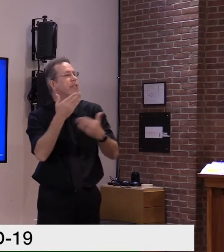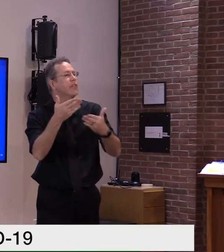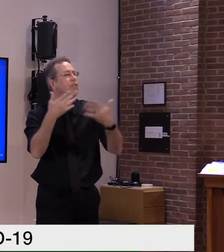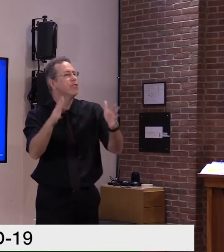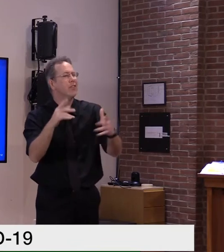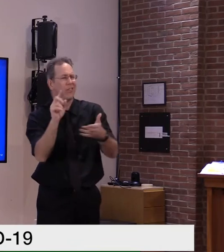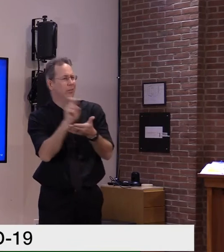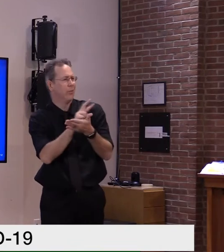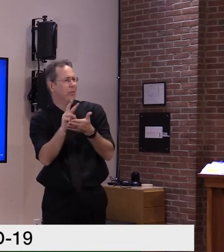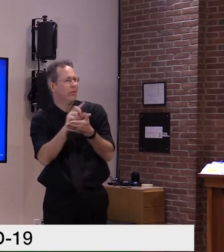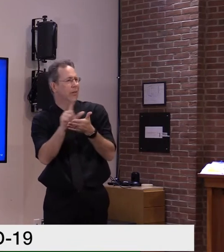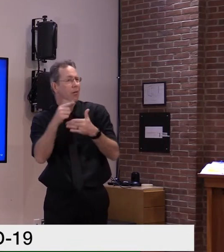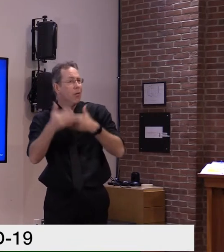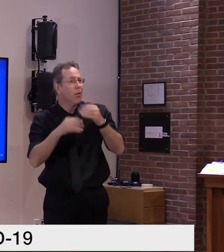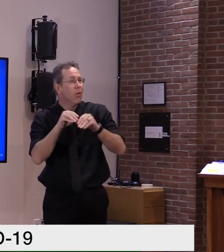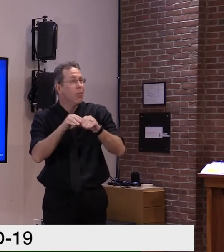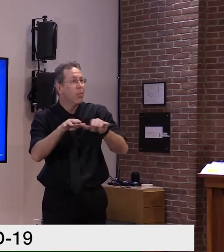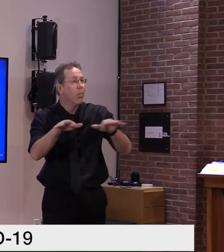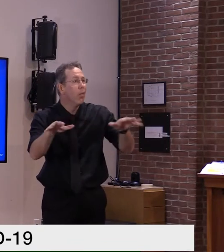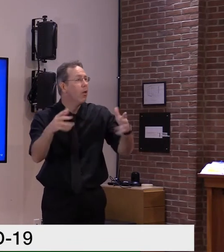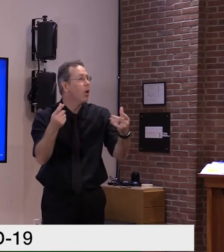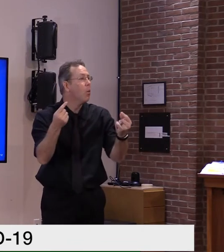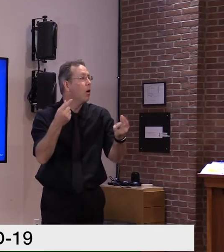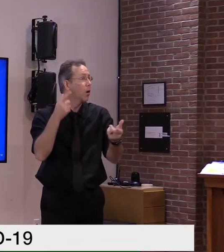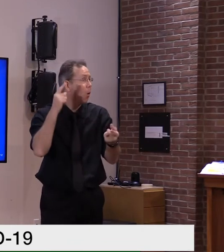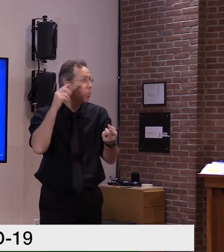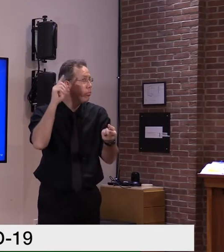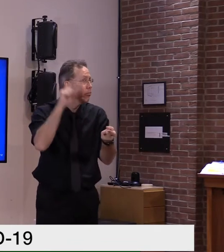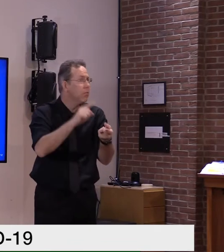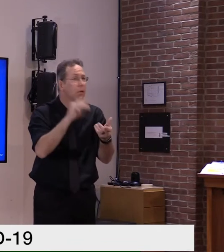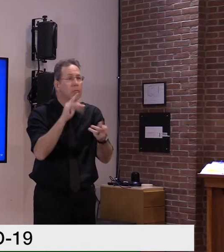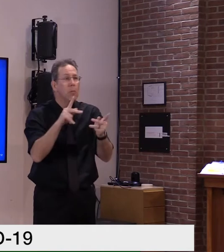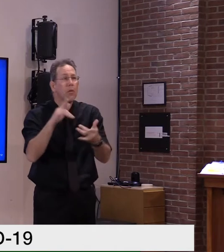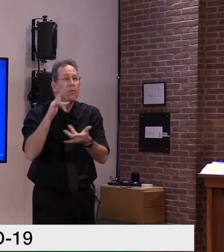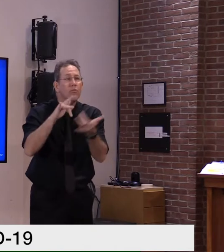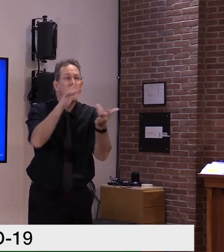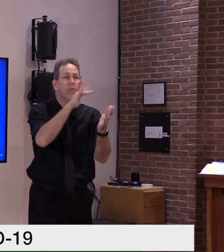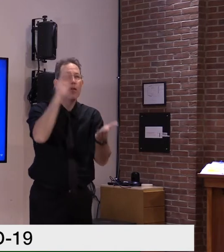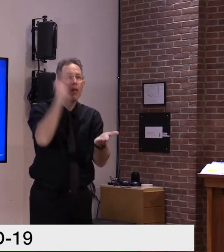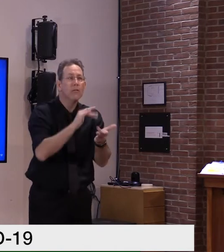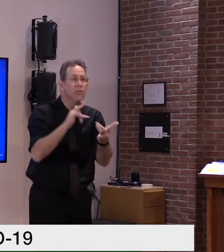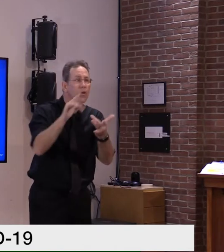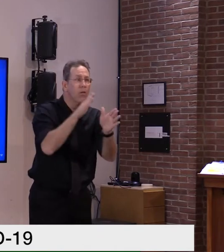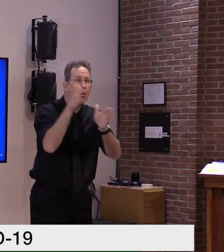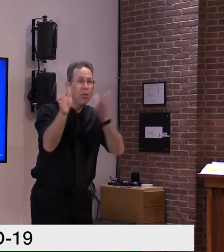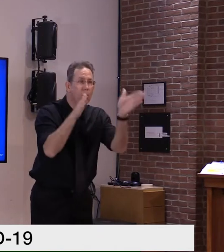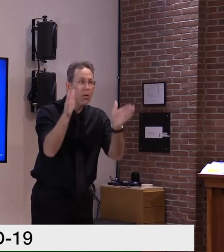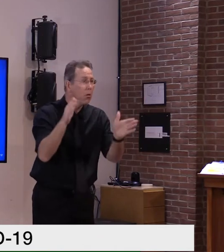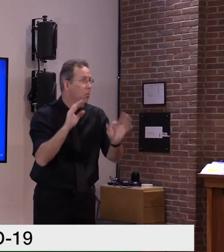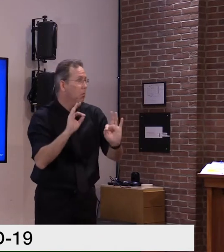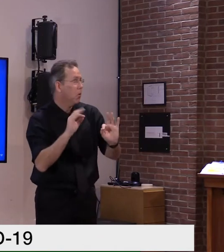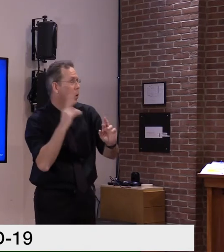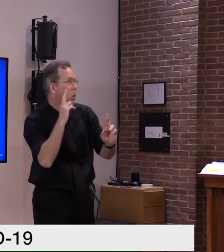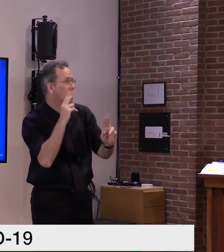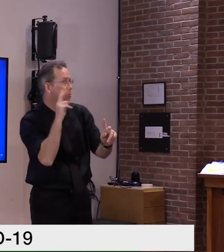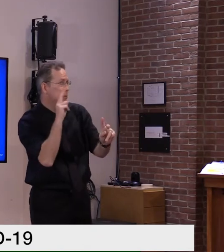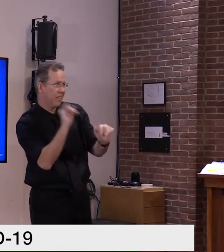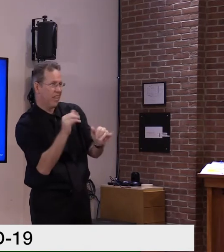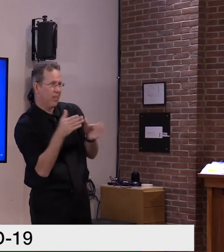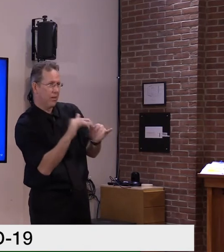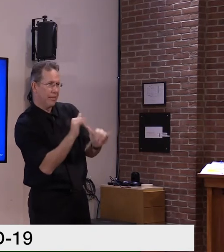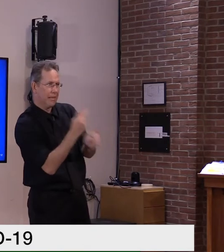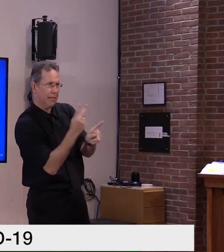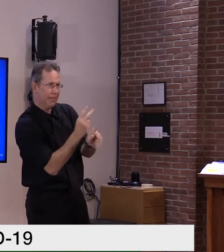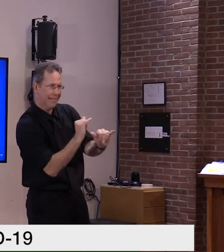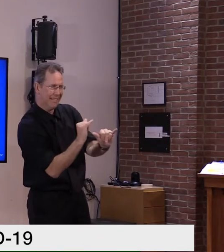was reduced significantly in Vermont. And to keep our momentum, We have to continue to follow the guidelines and